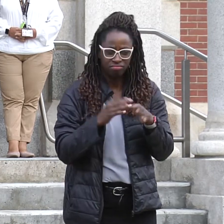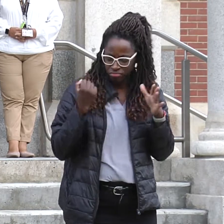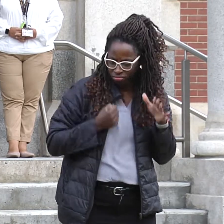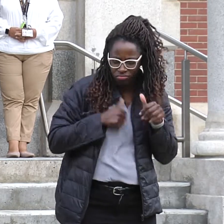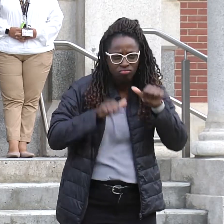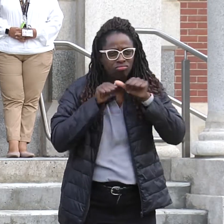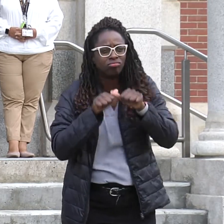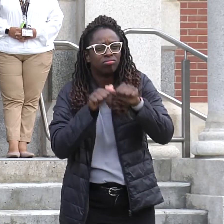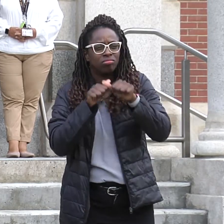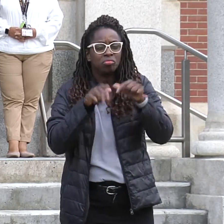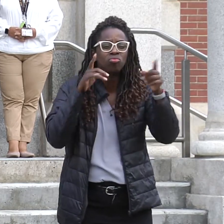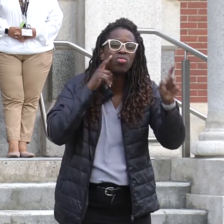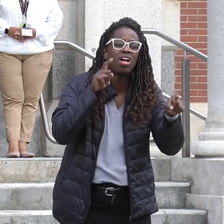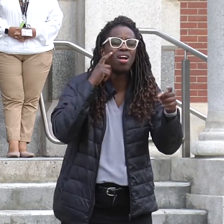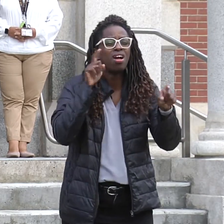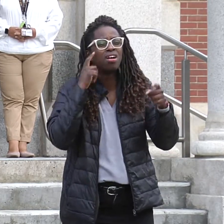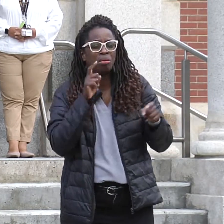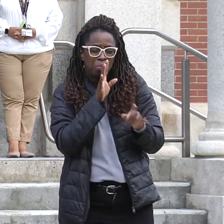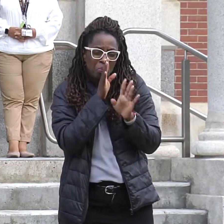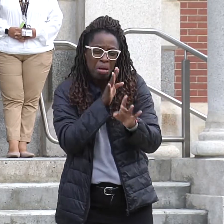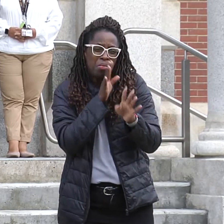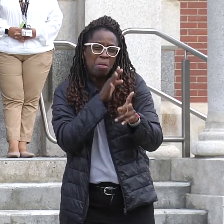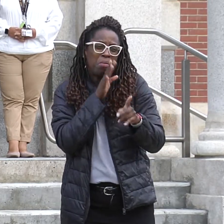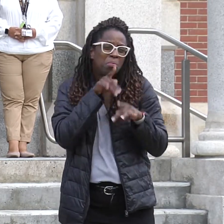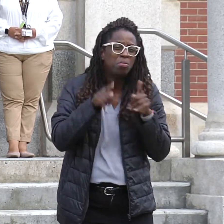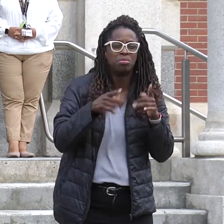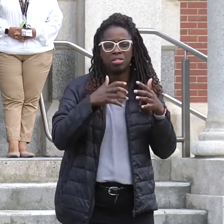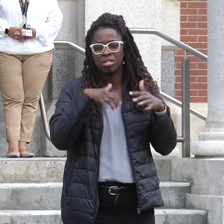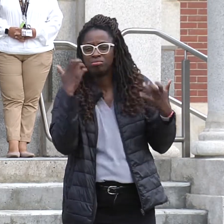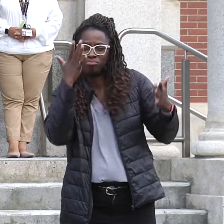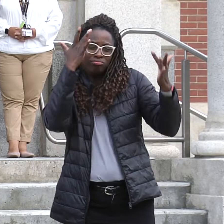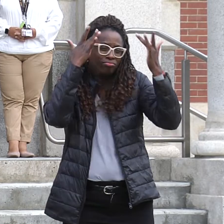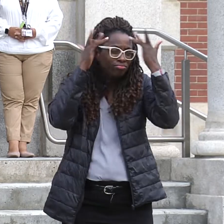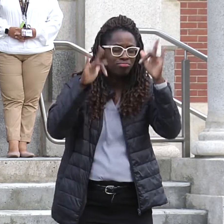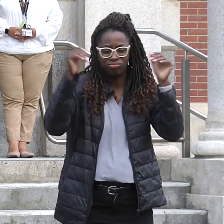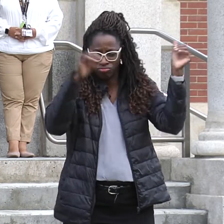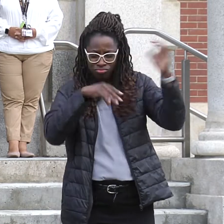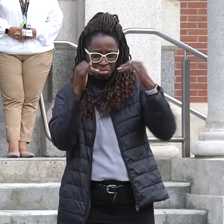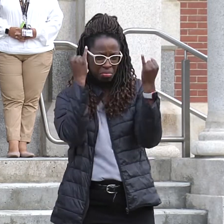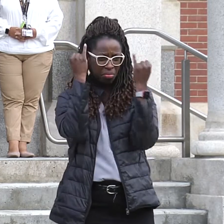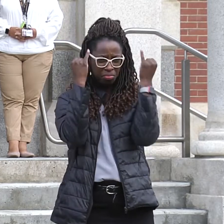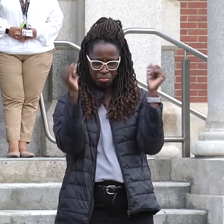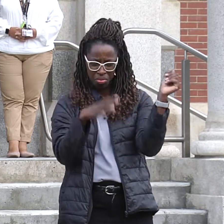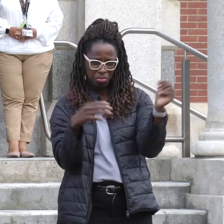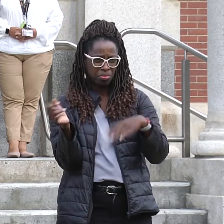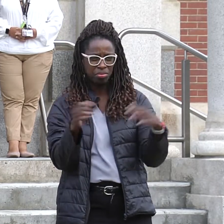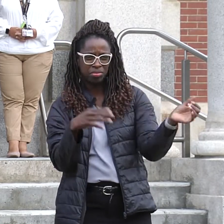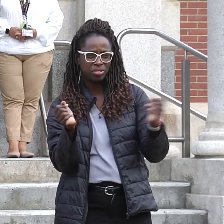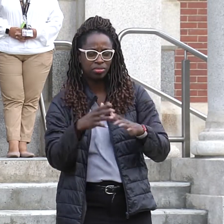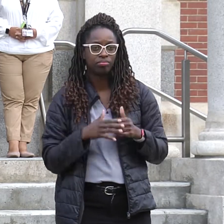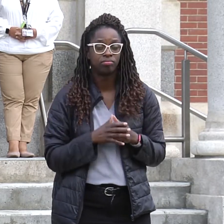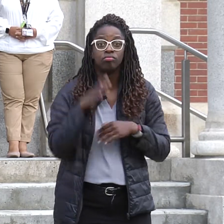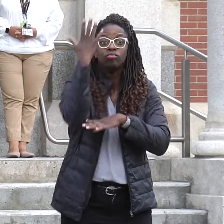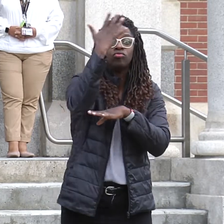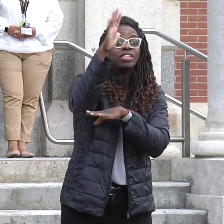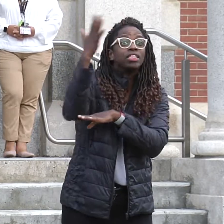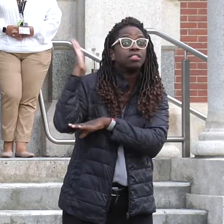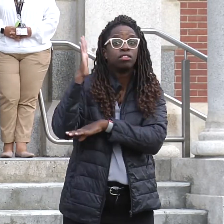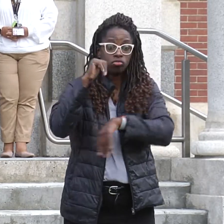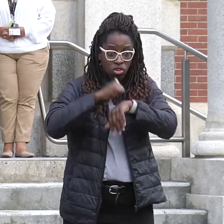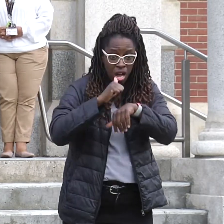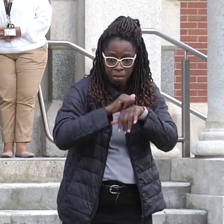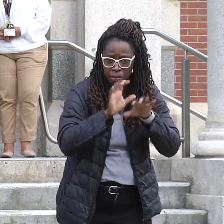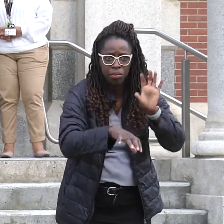and spit. It's instinct and intellect, creativity, concrete, and trees. It's the good, bad, and ugly that takes